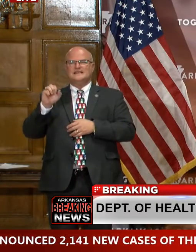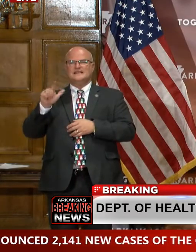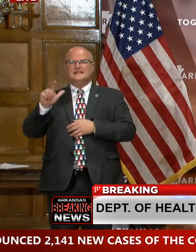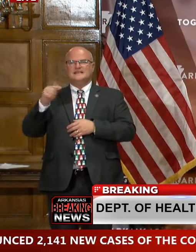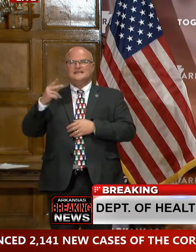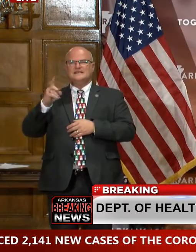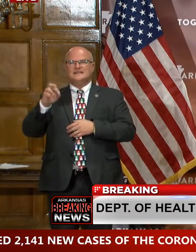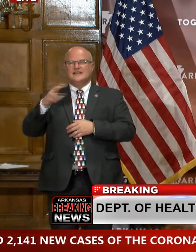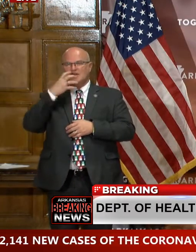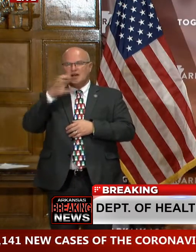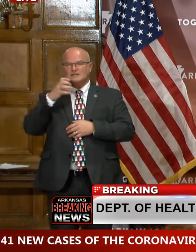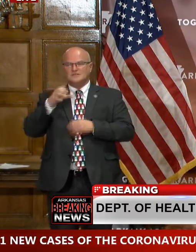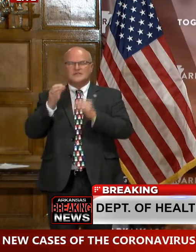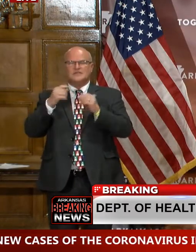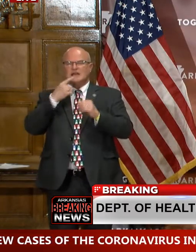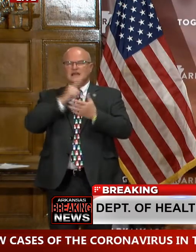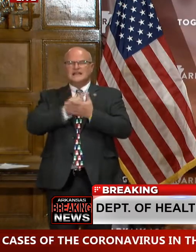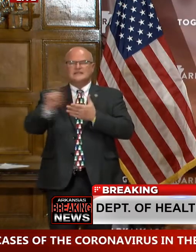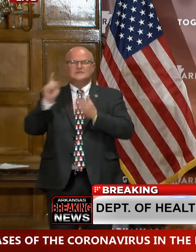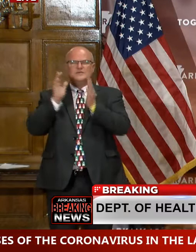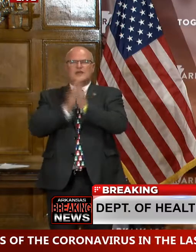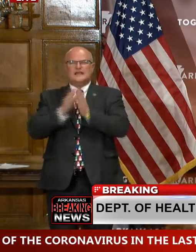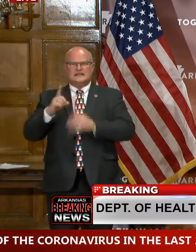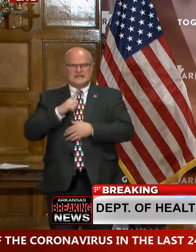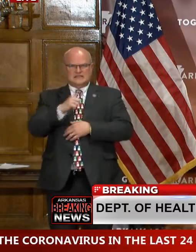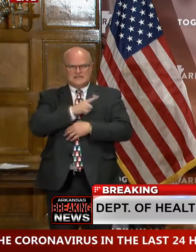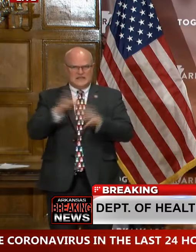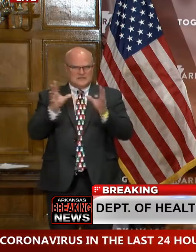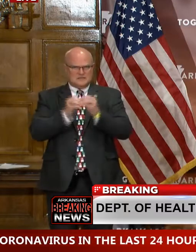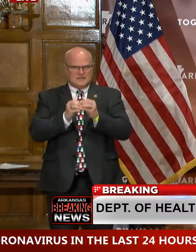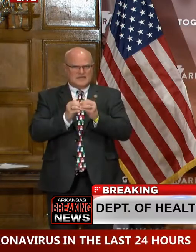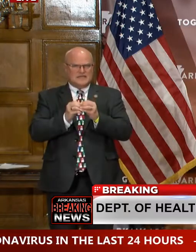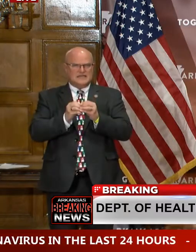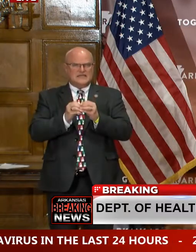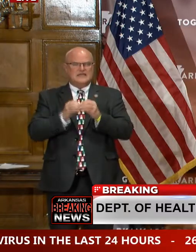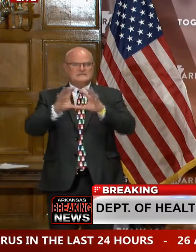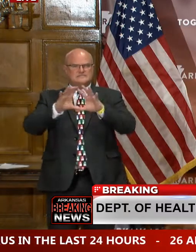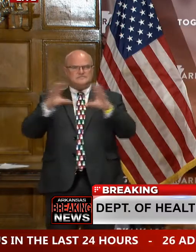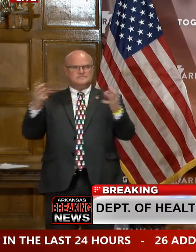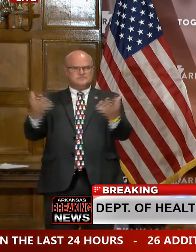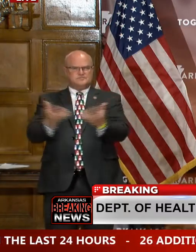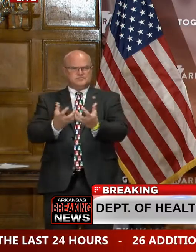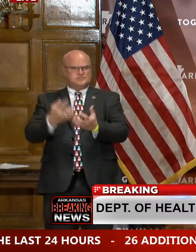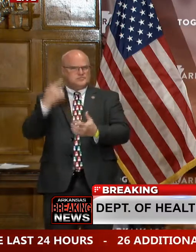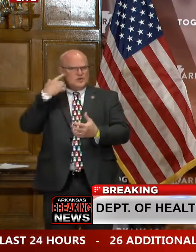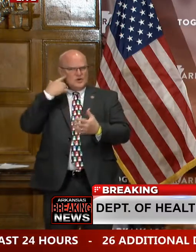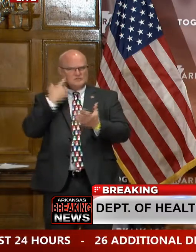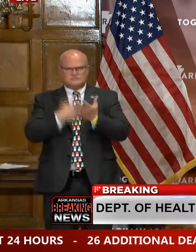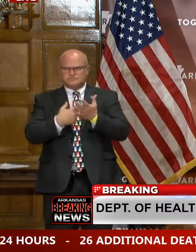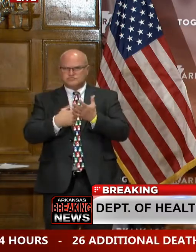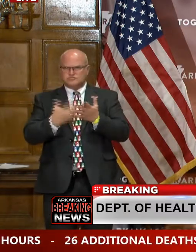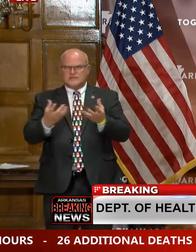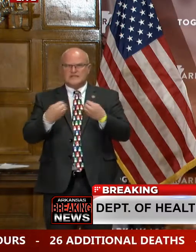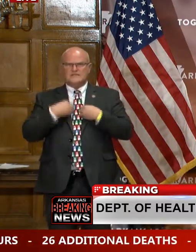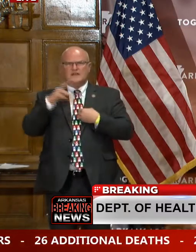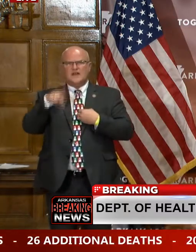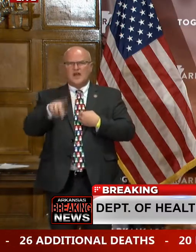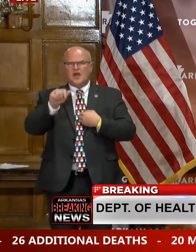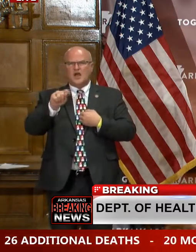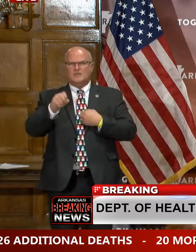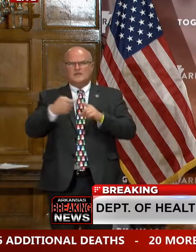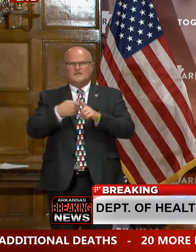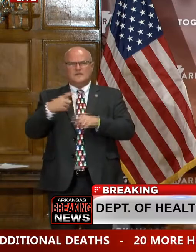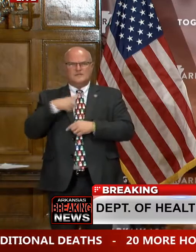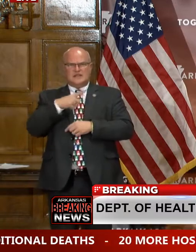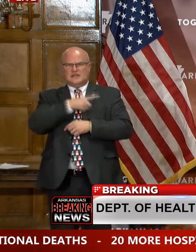week, you asked the legislature to meet as a committee of the whole, and I've not heard anything about that. Can you give us an update? Have you heard from